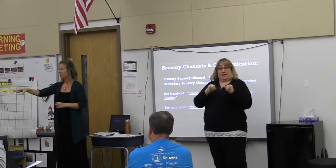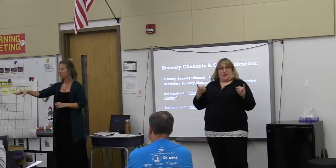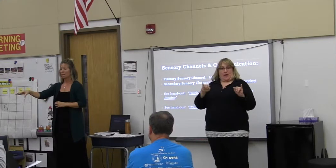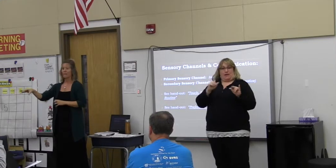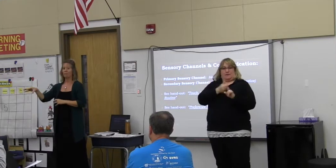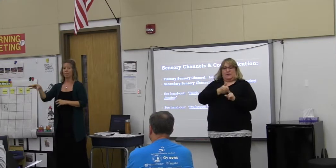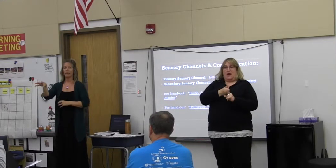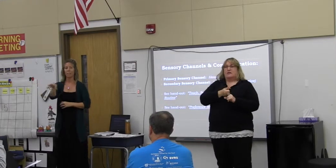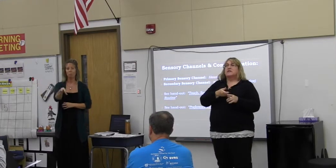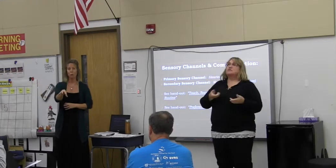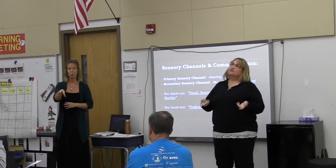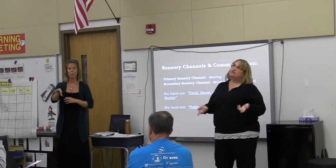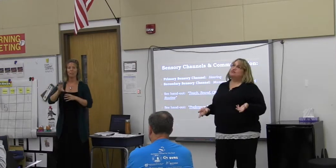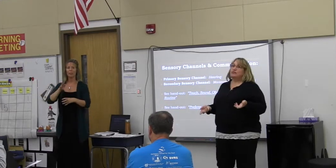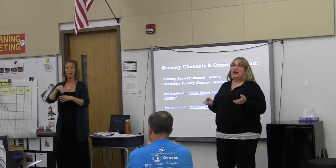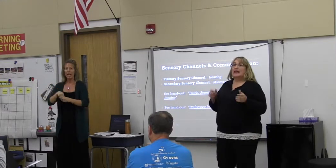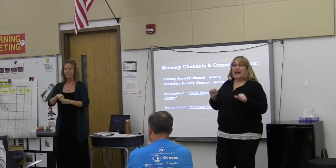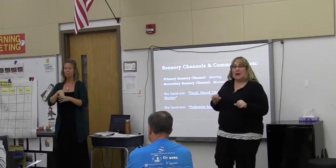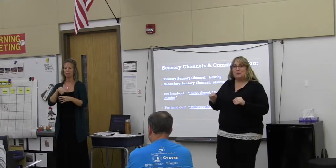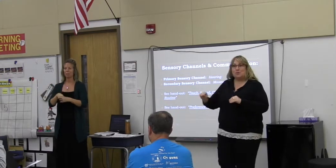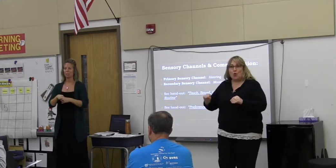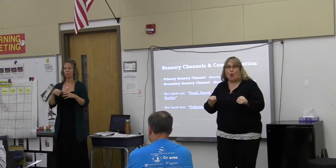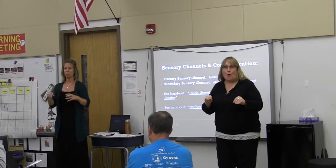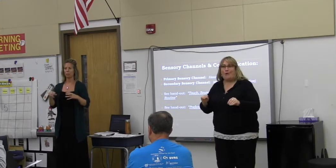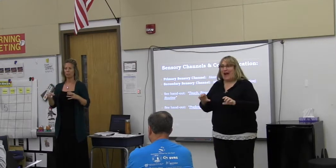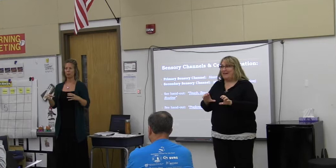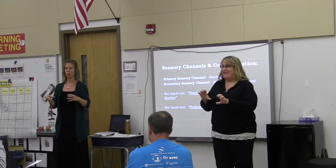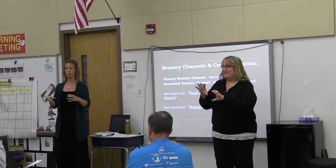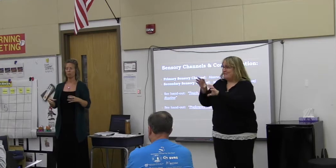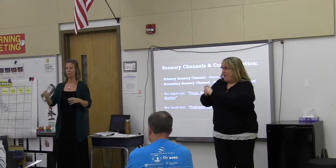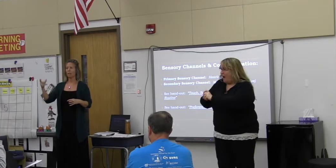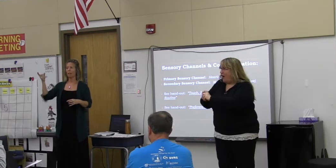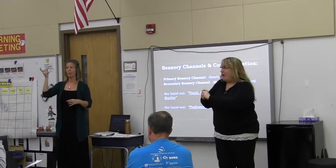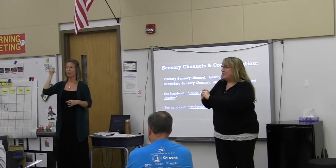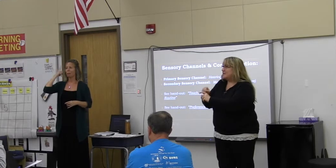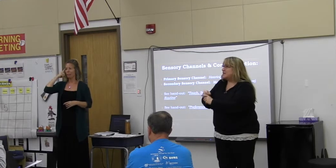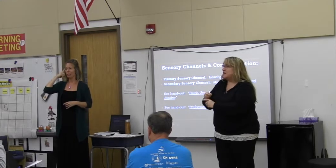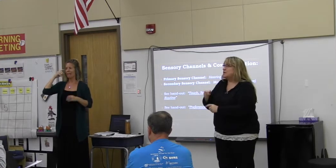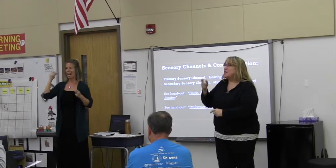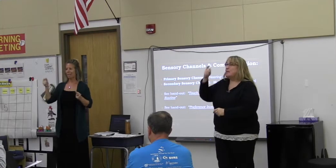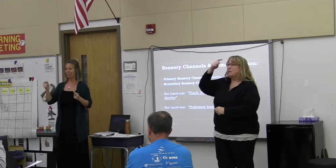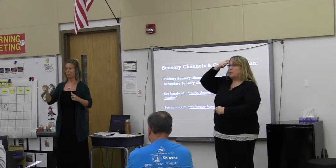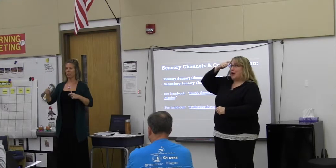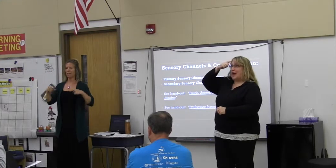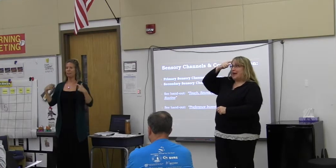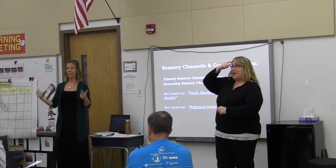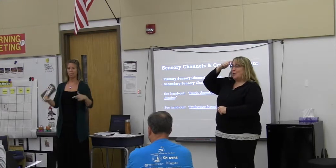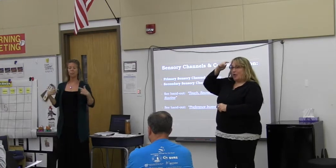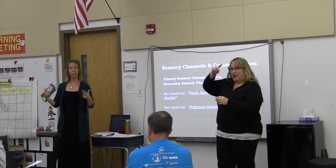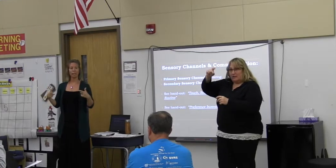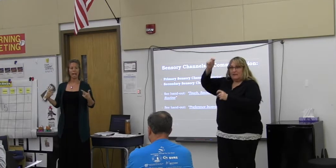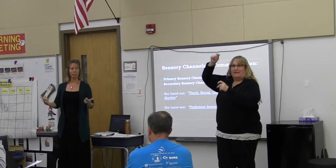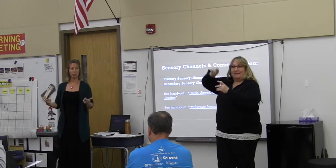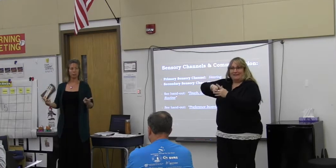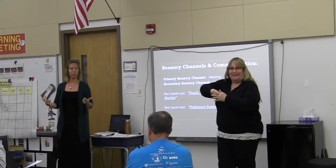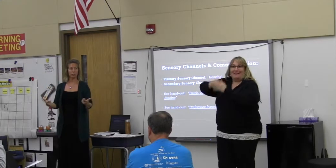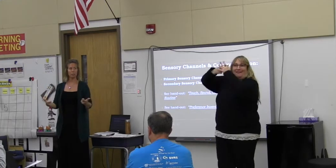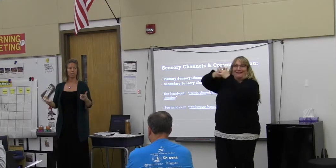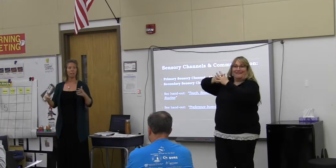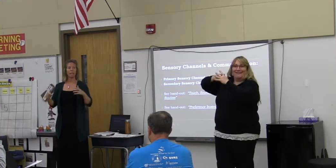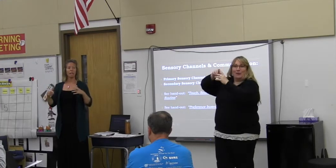they reach, if they can move, if they're an active participant in what's going on, their brain activates, and that's when learning